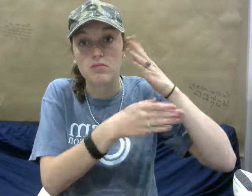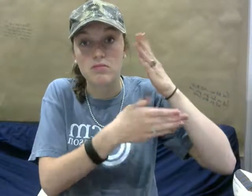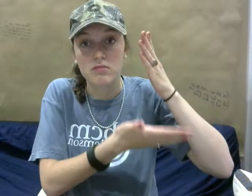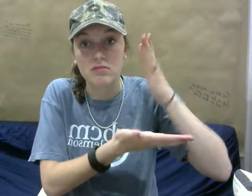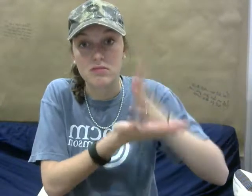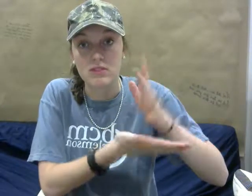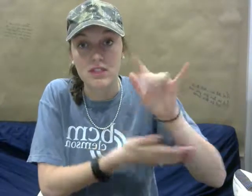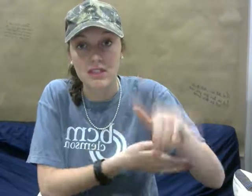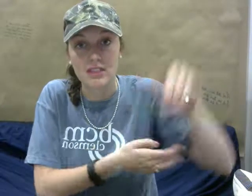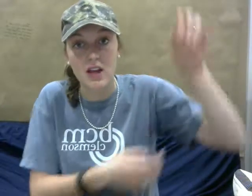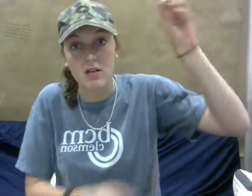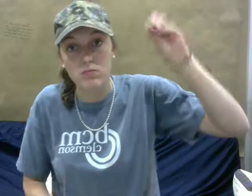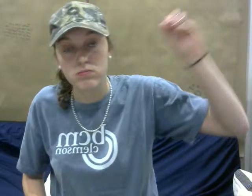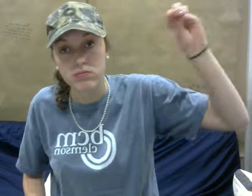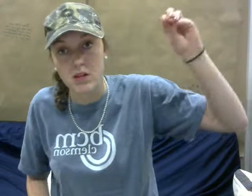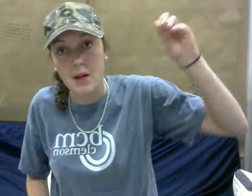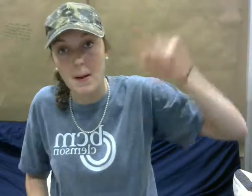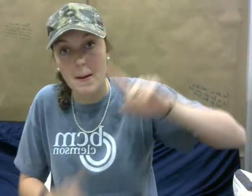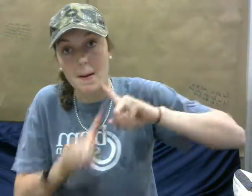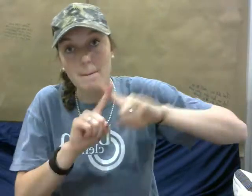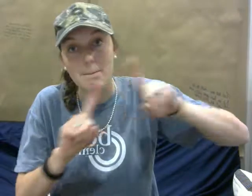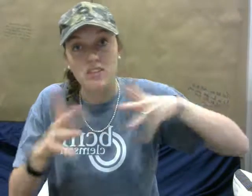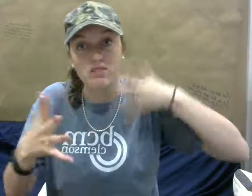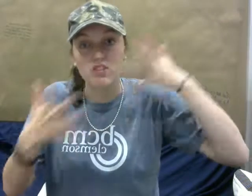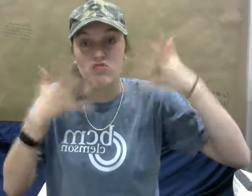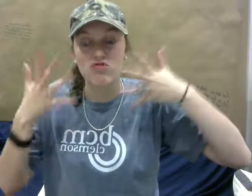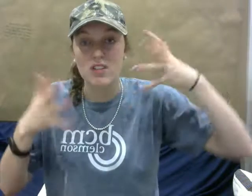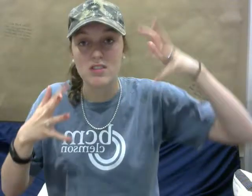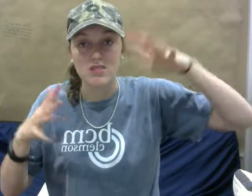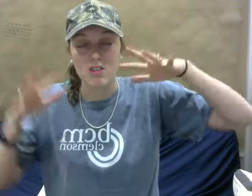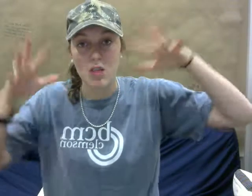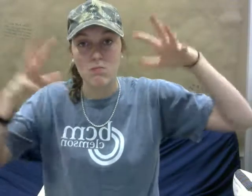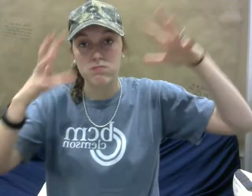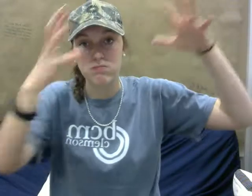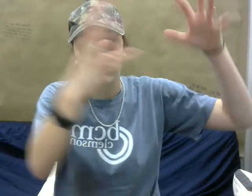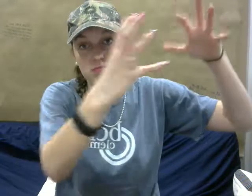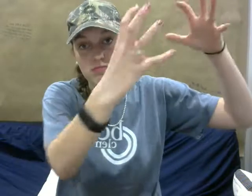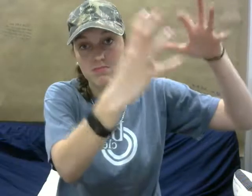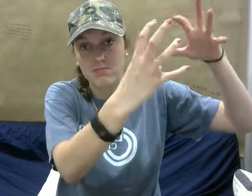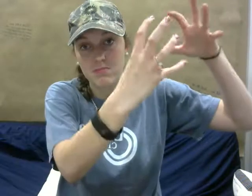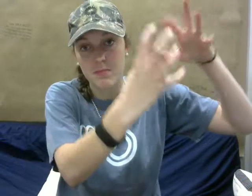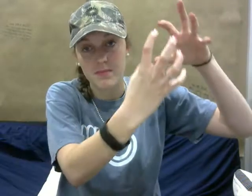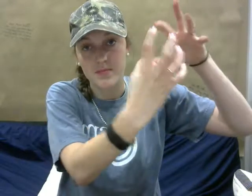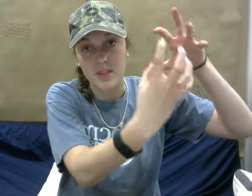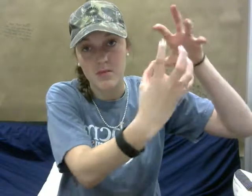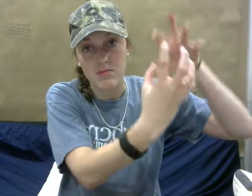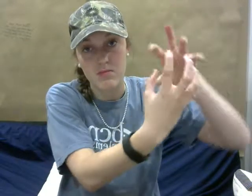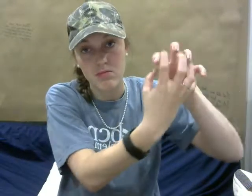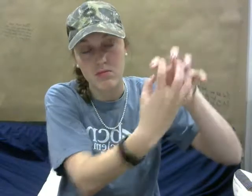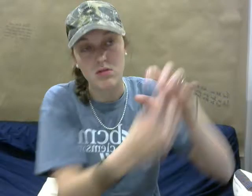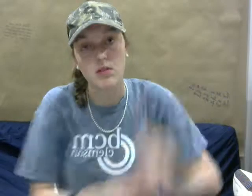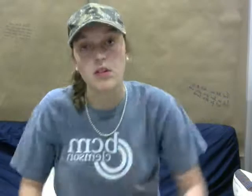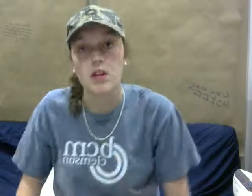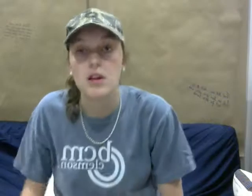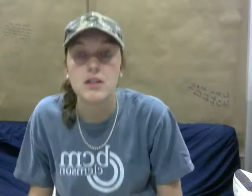regions. The dust and gas, whilst settling into a disk, started to accrete. Some material was